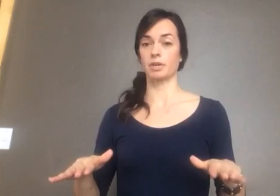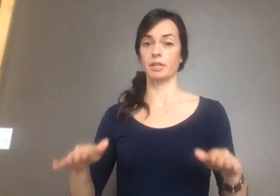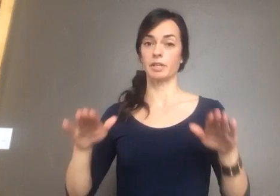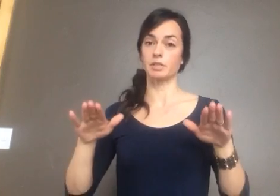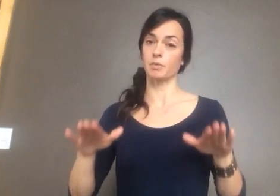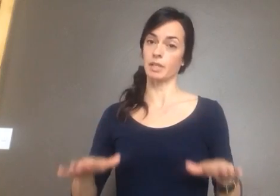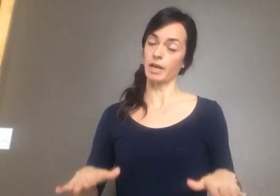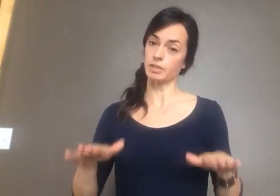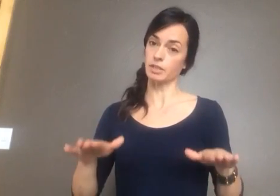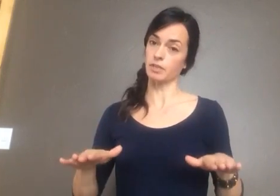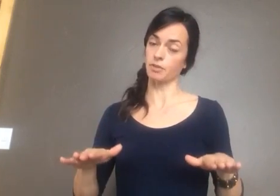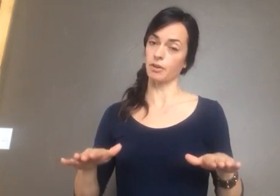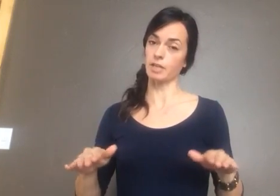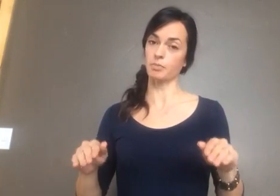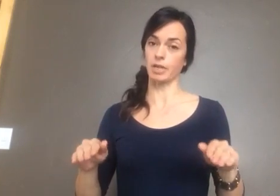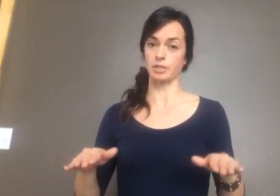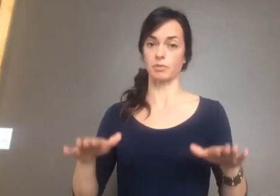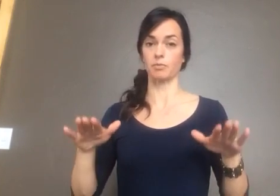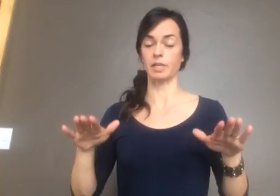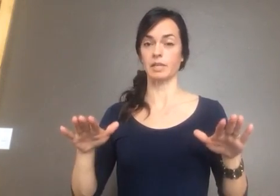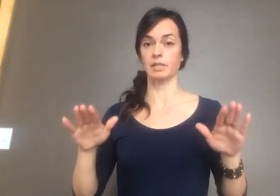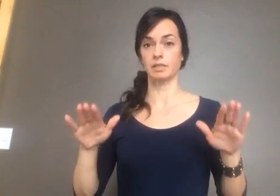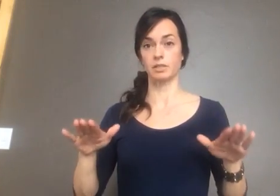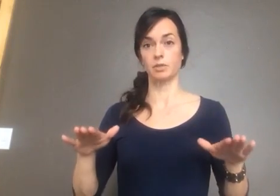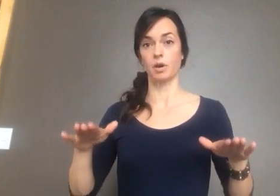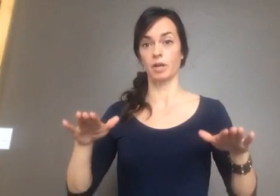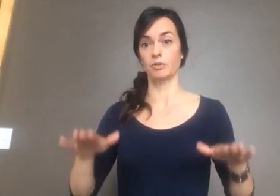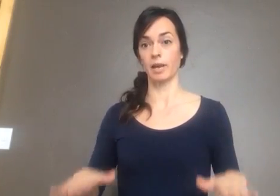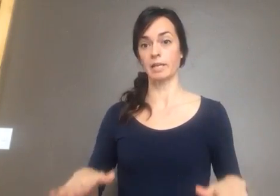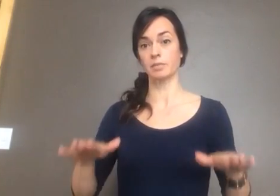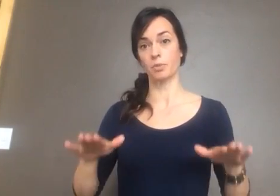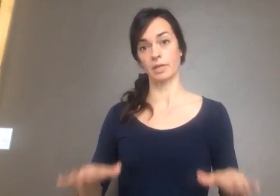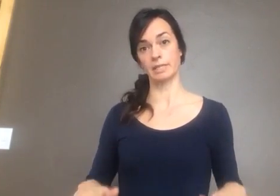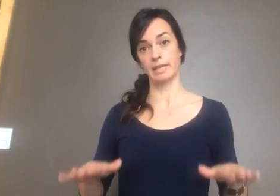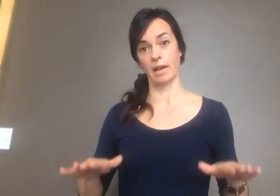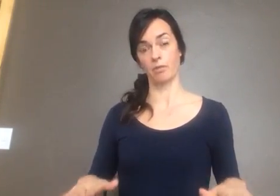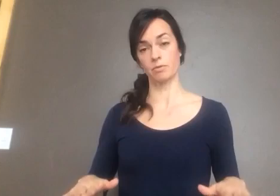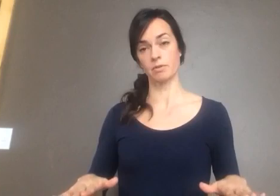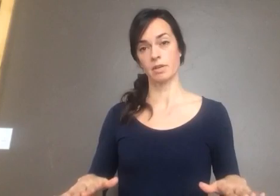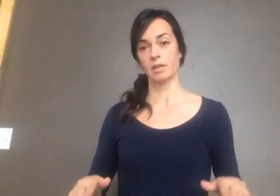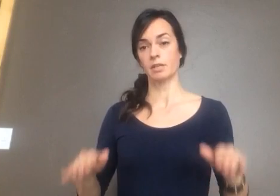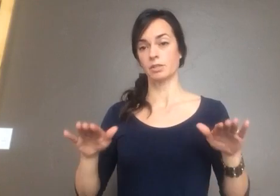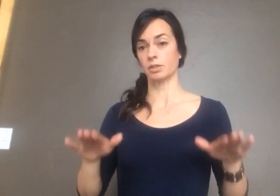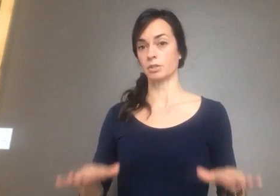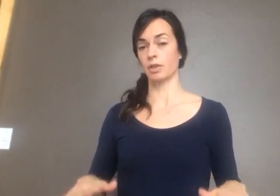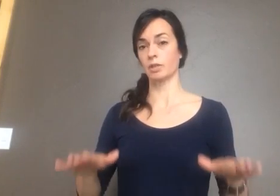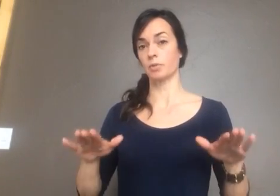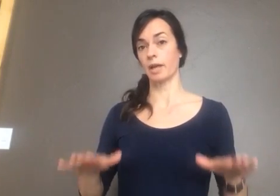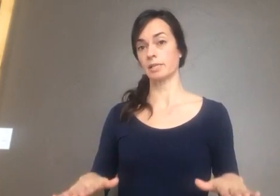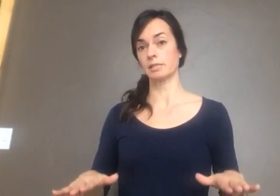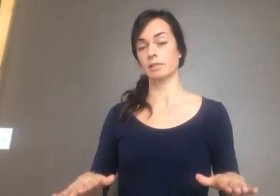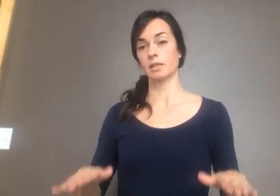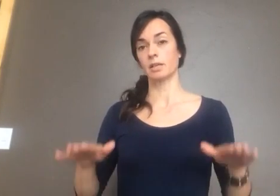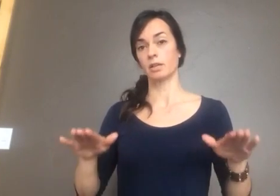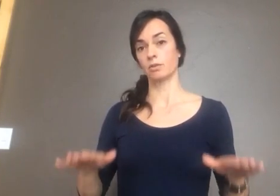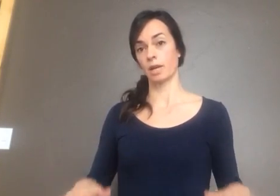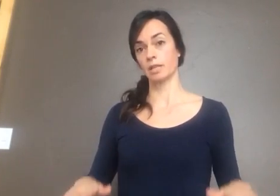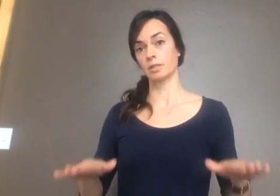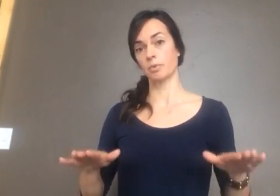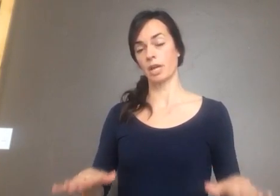struggling. So we actually, for Great Depression, we do our great pointed down. So you're going to do that twice, the Great